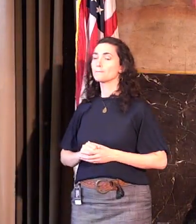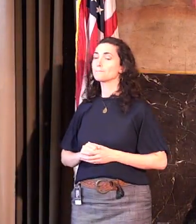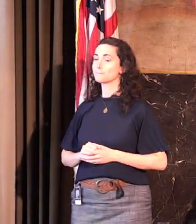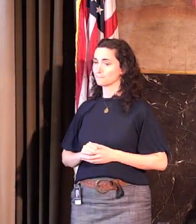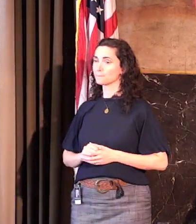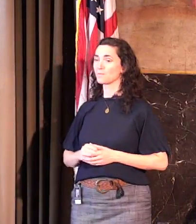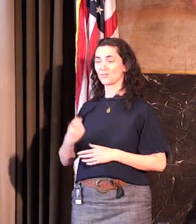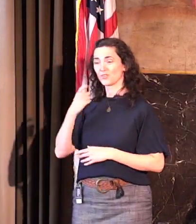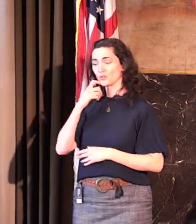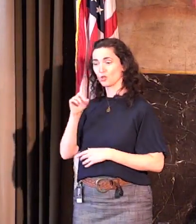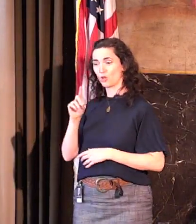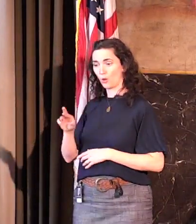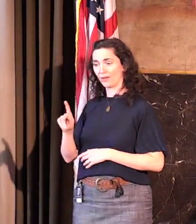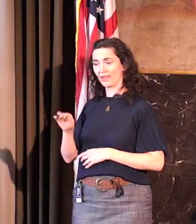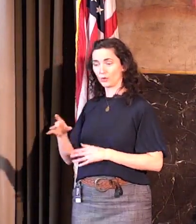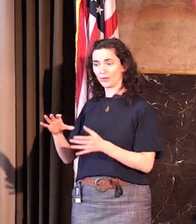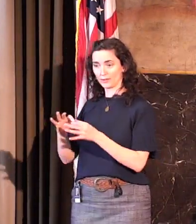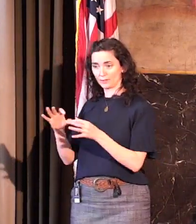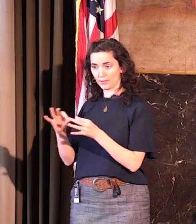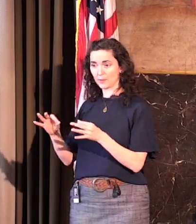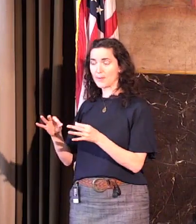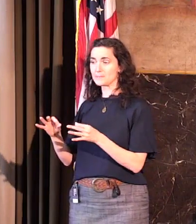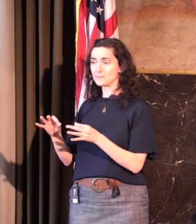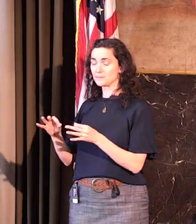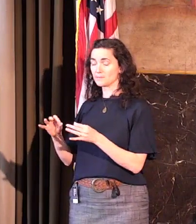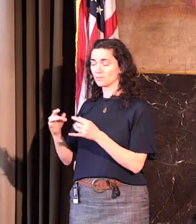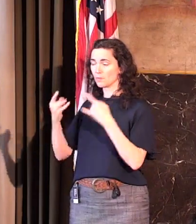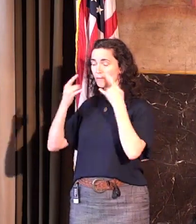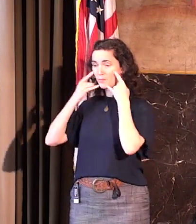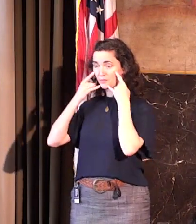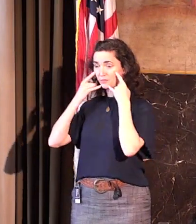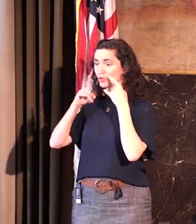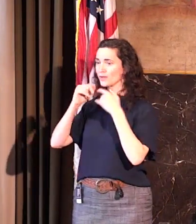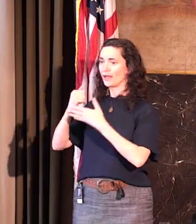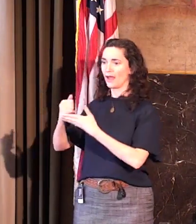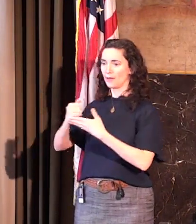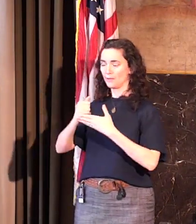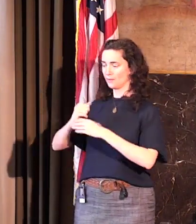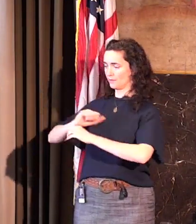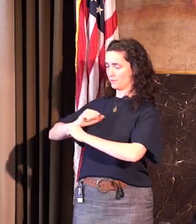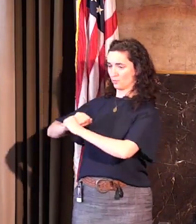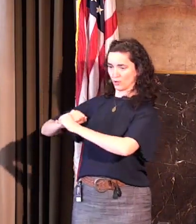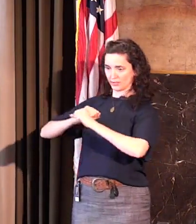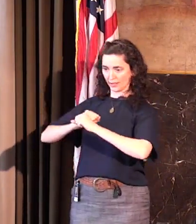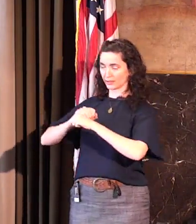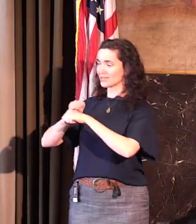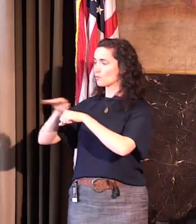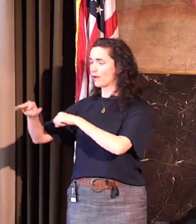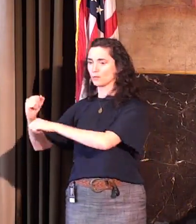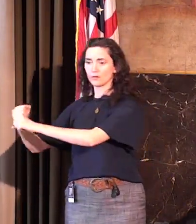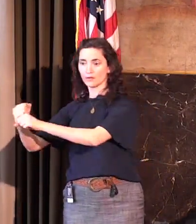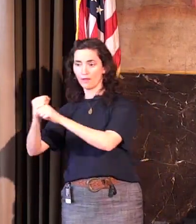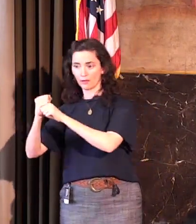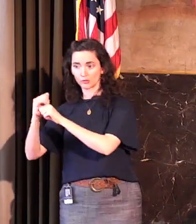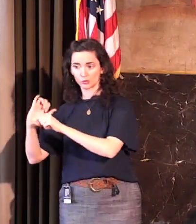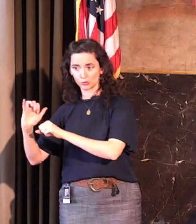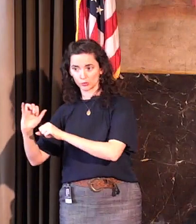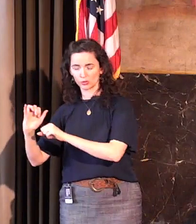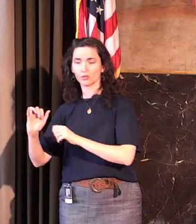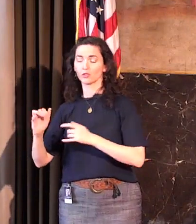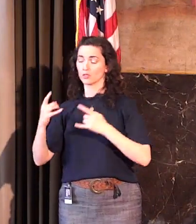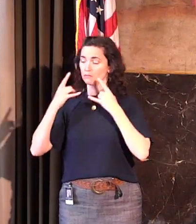Dr. Kanner just stated about the effectiveness of masks in reducing transmission and protecting the wearers as well as those in close